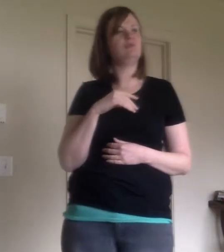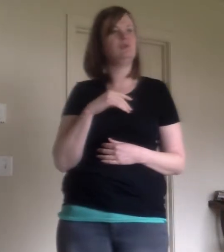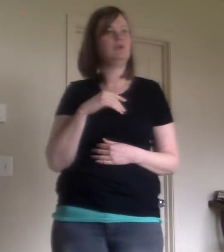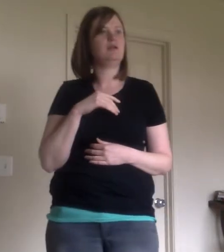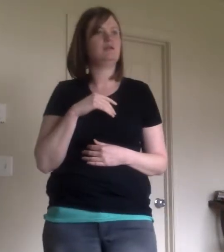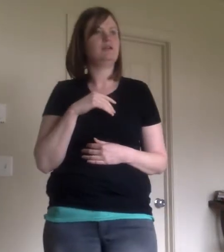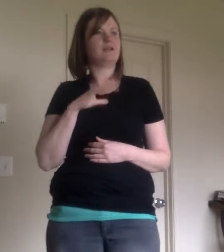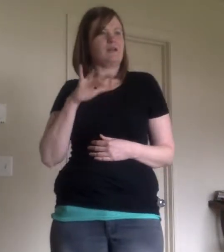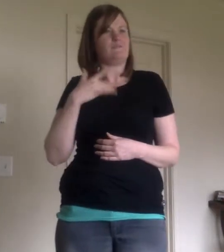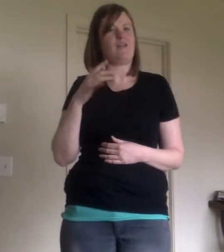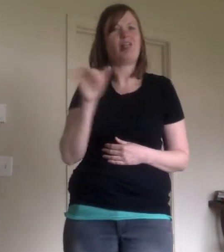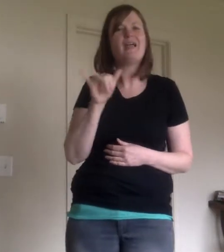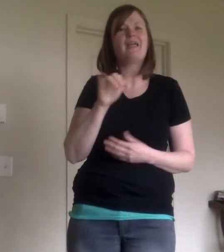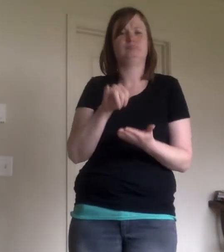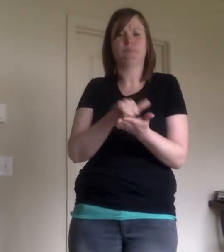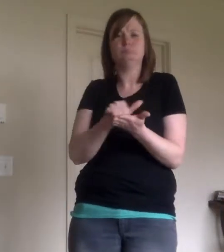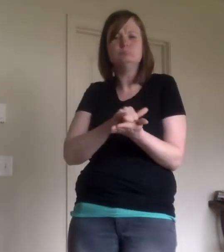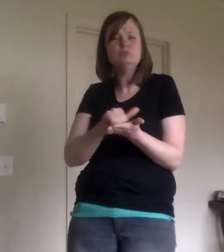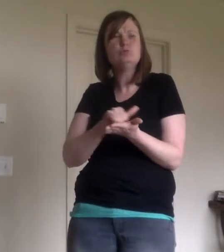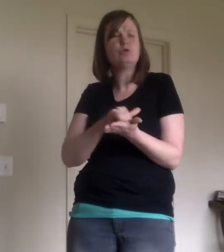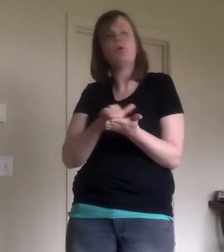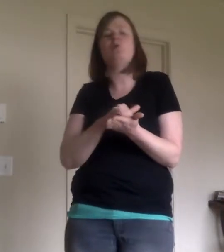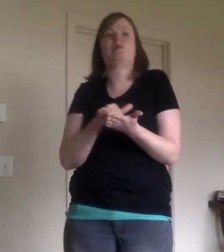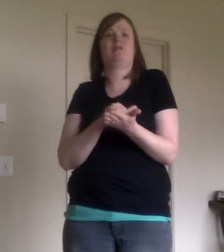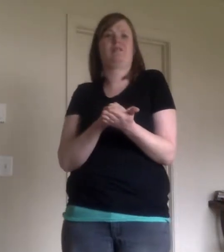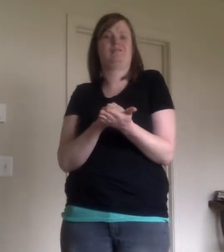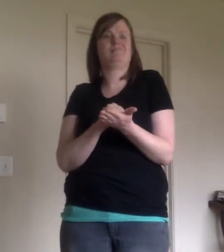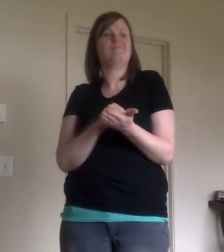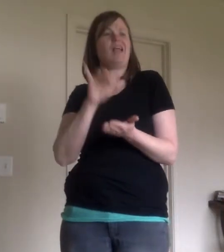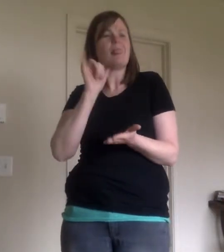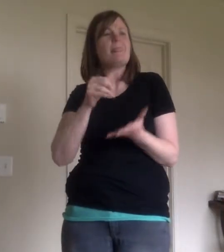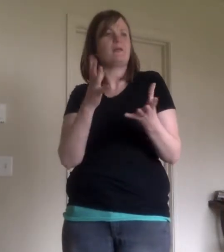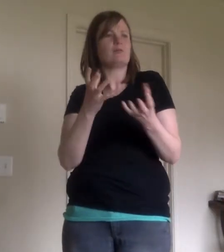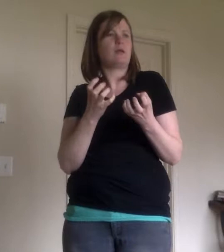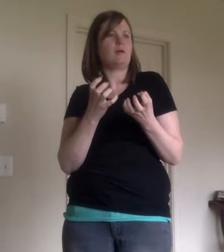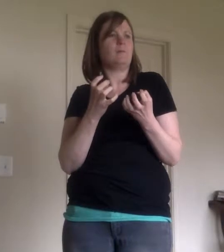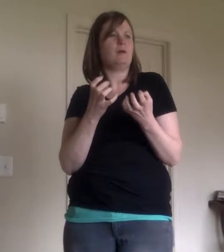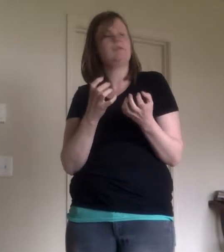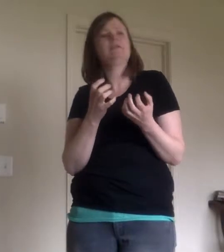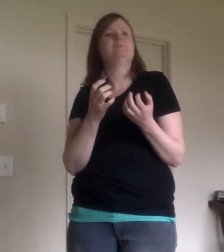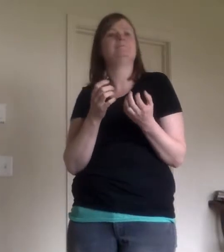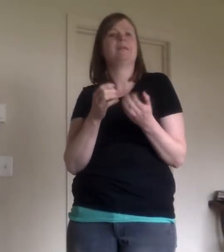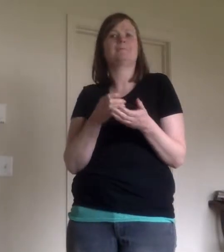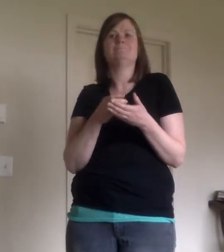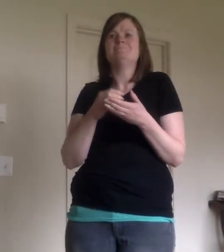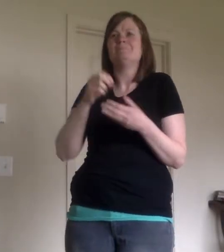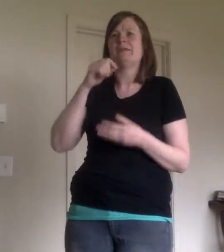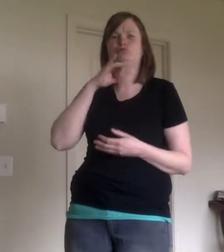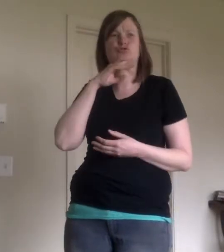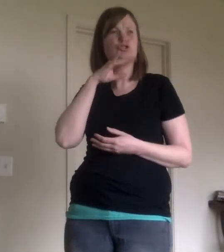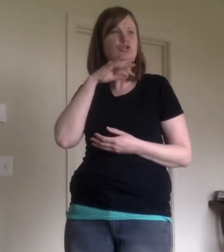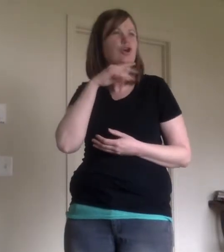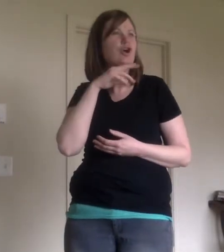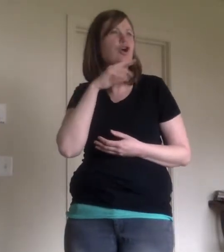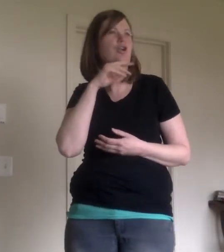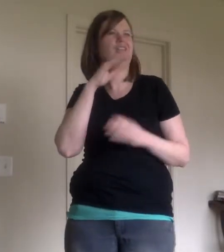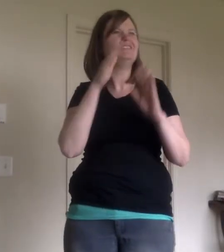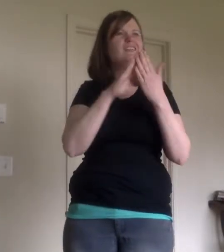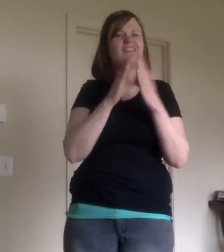very New York vibe to it, and that's kind of what I wanted to go with that series, just that grungy, dirty, griminess of New